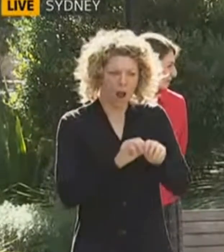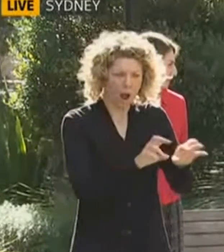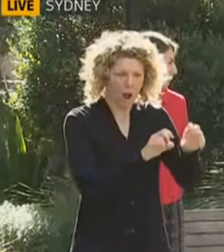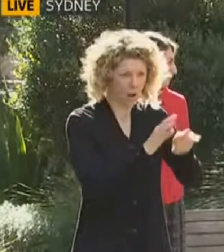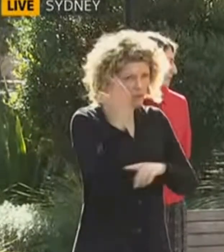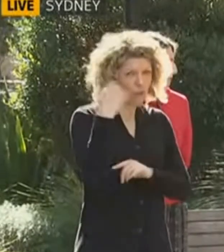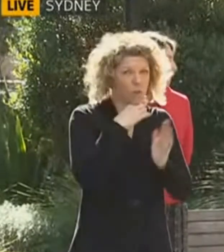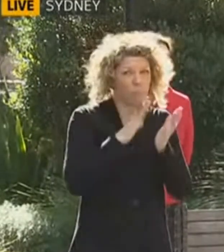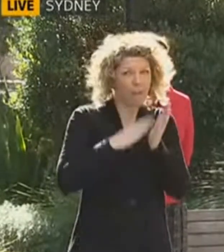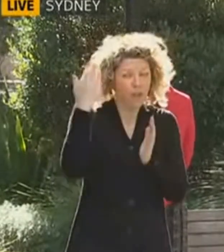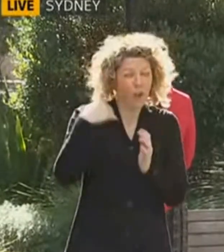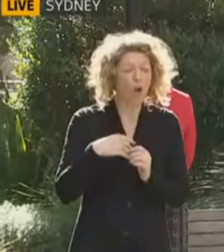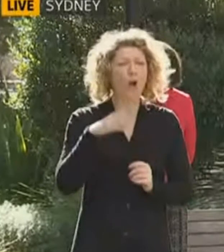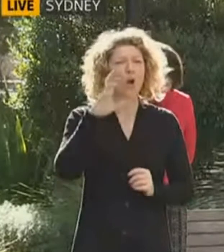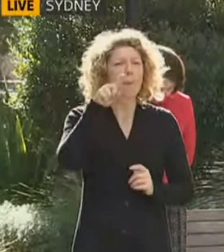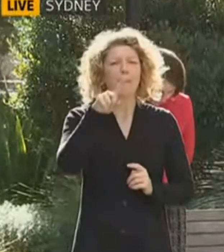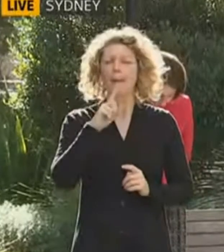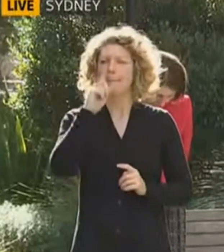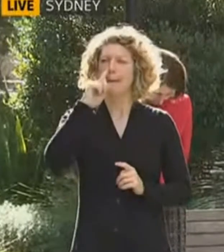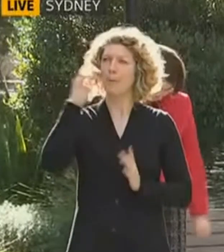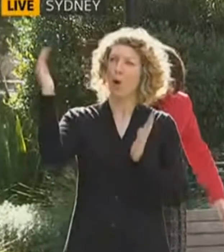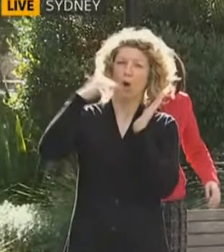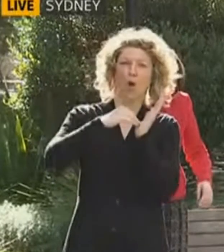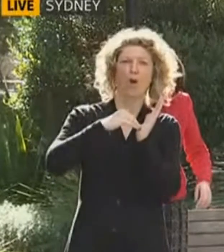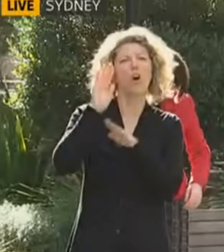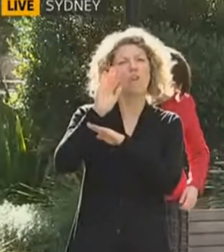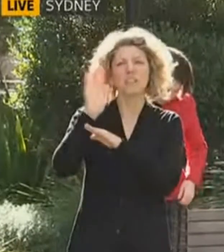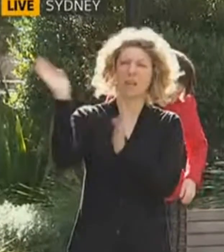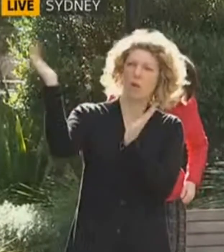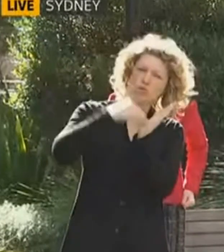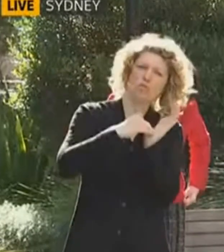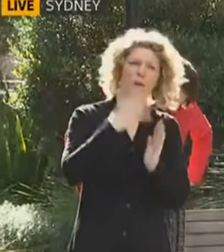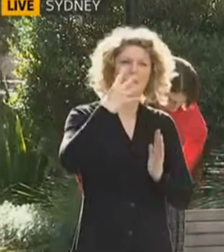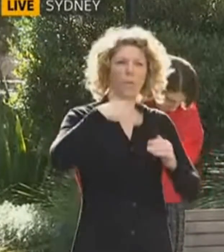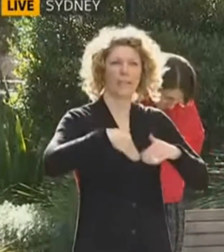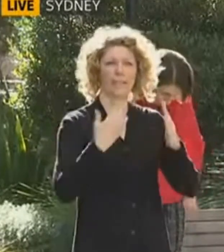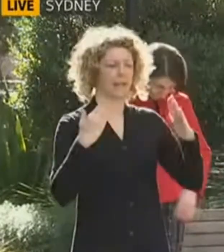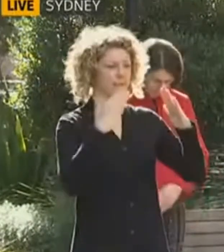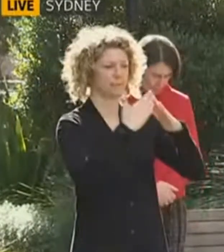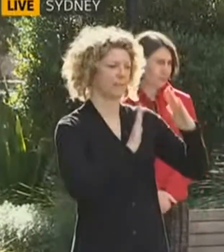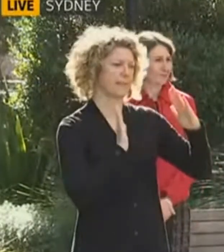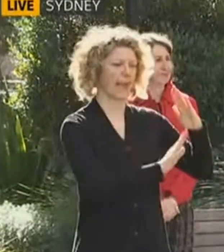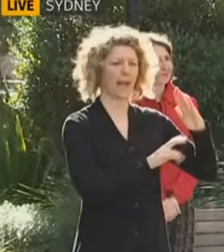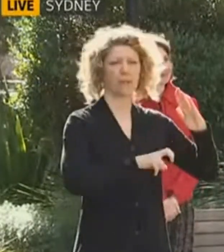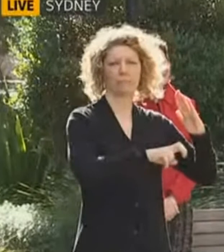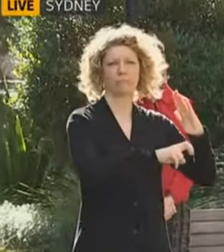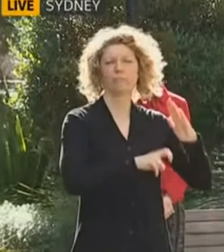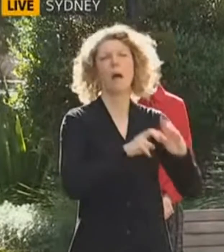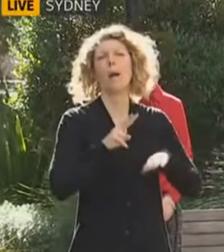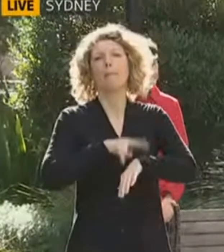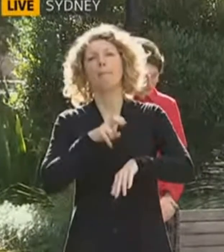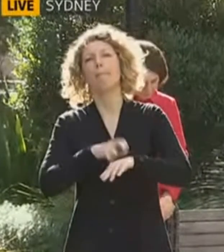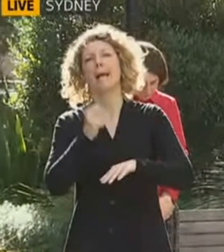where people returning from overseas were isolating for 14 days. Police were conducting patrols and enforcing that, and